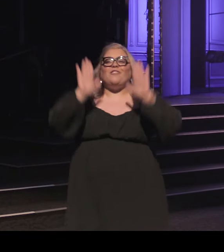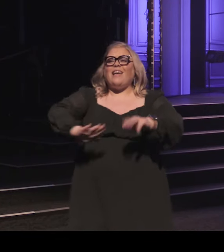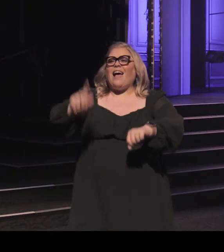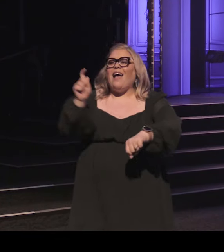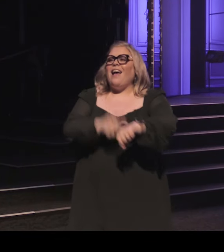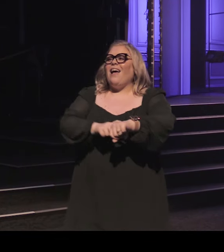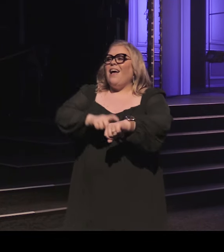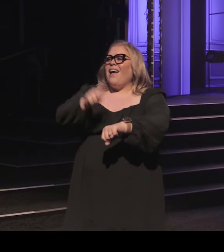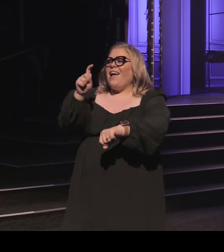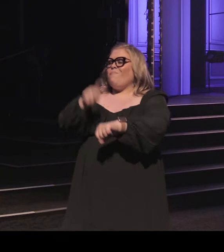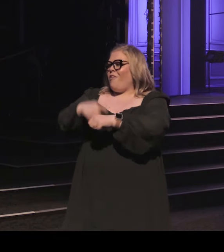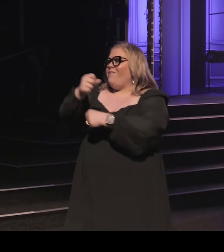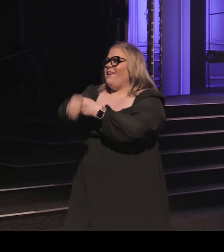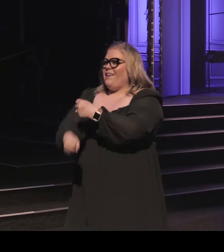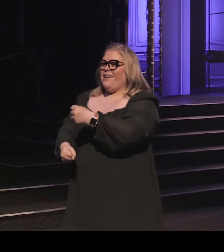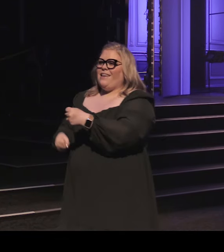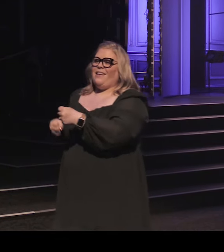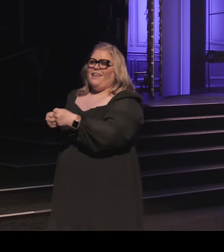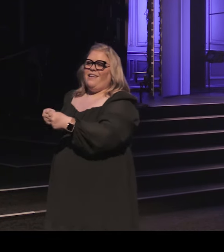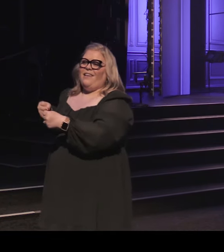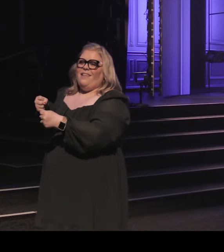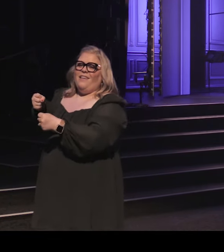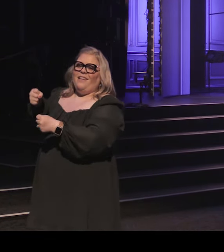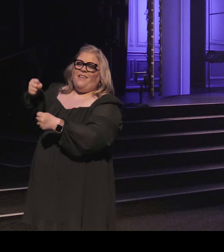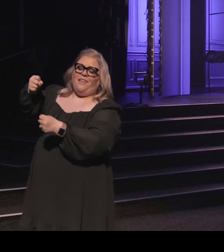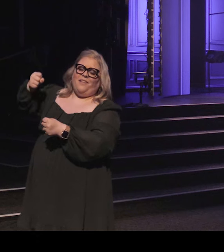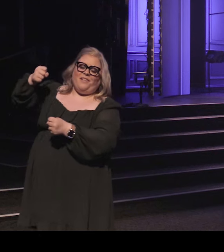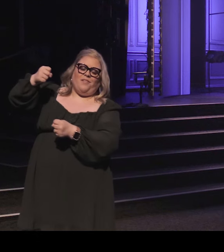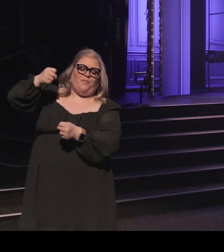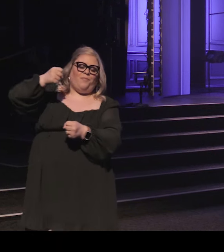wonderful time of the year.